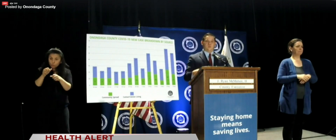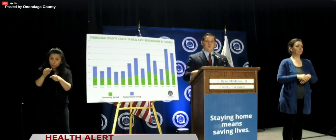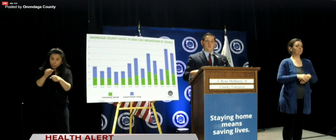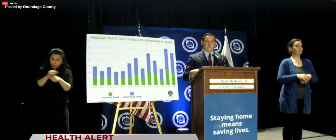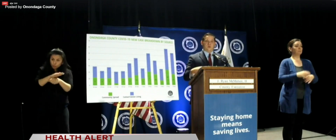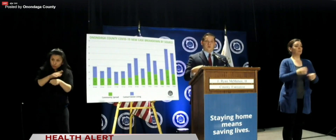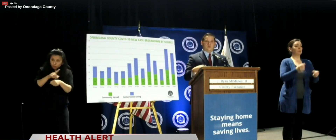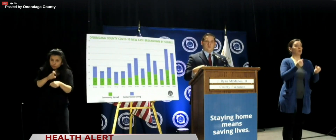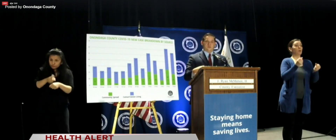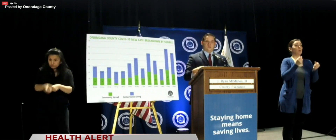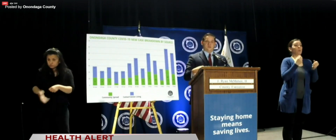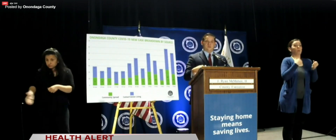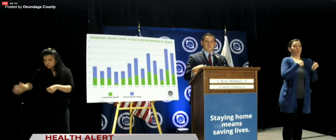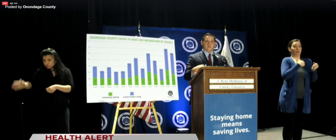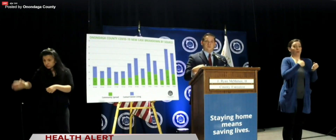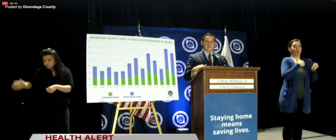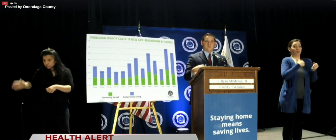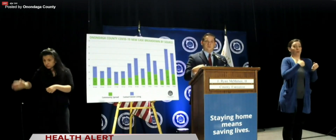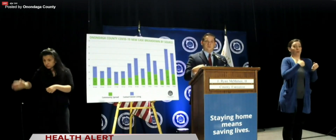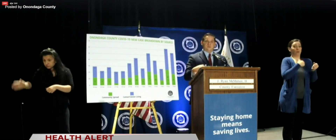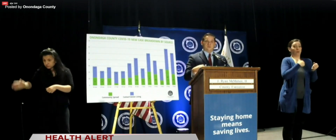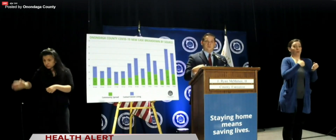you see hospital people get better,